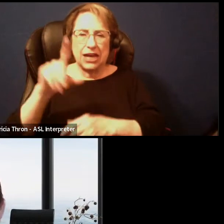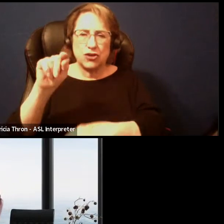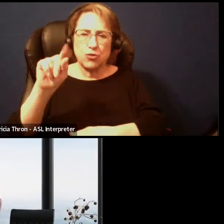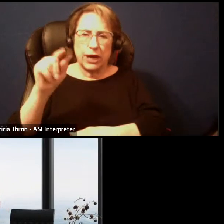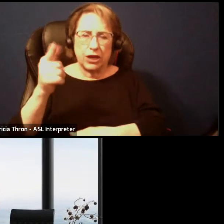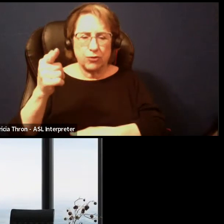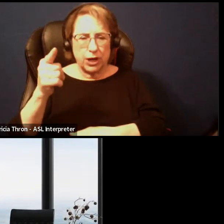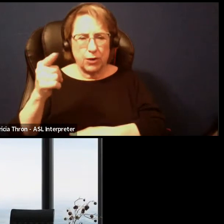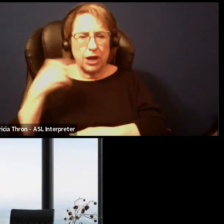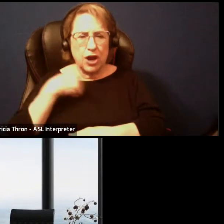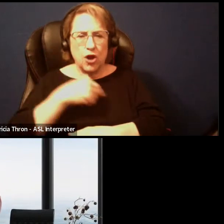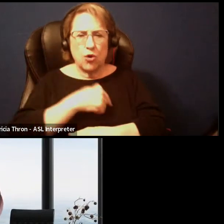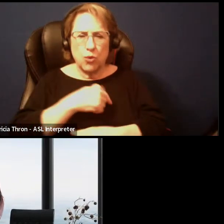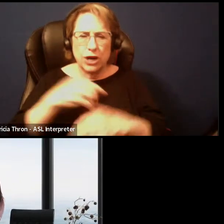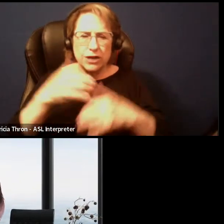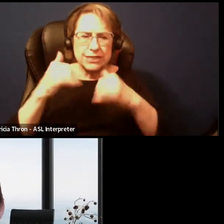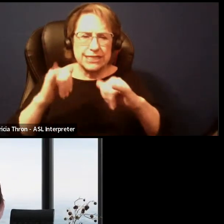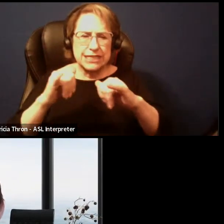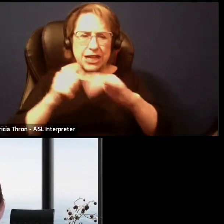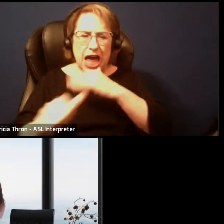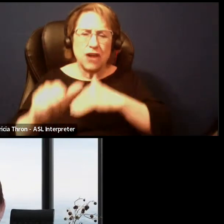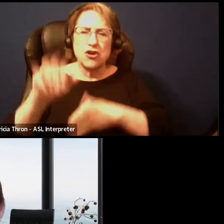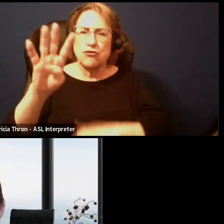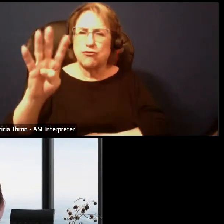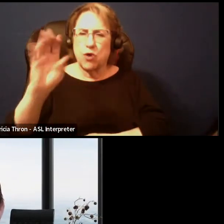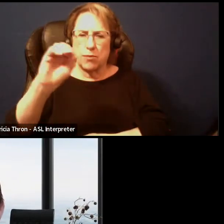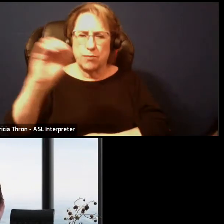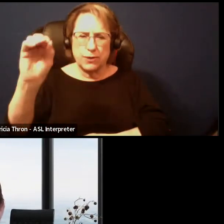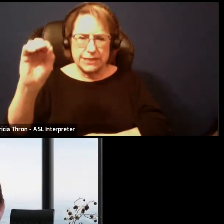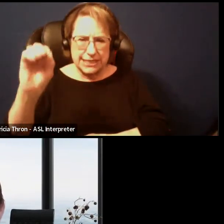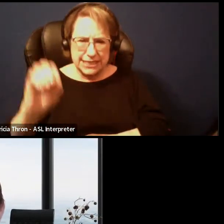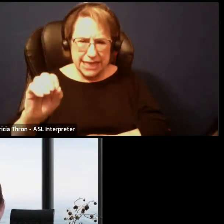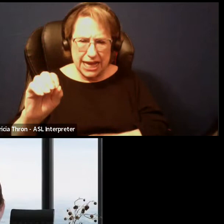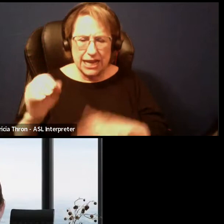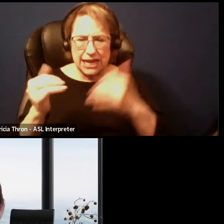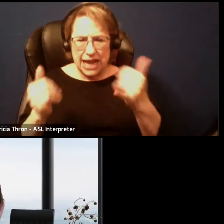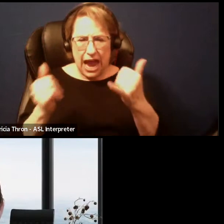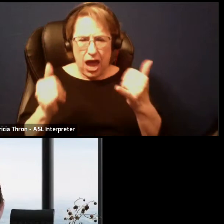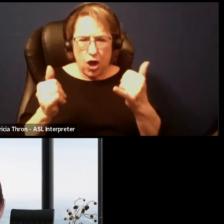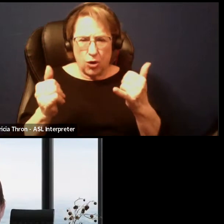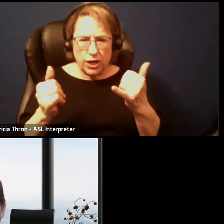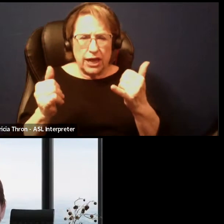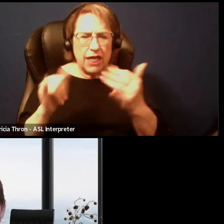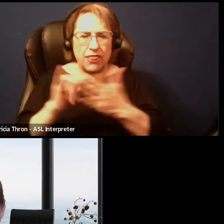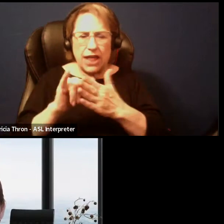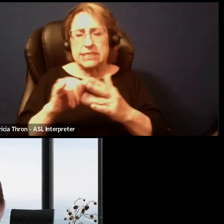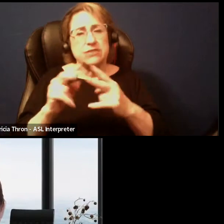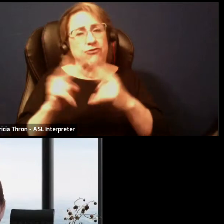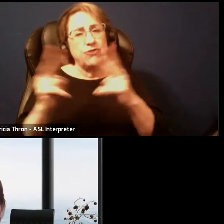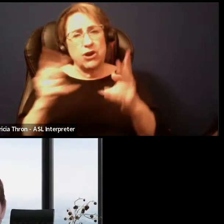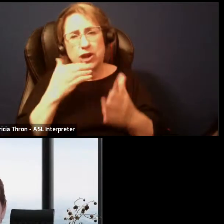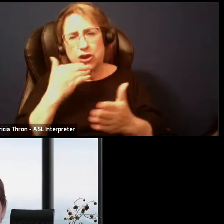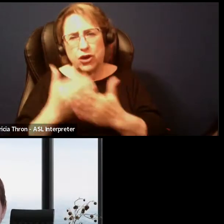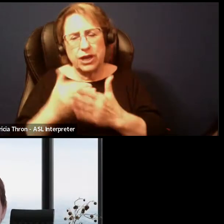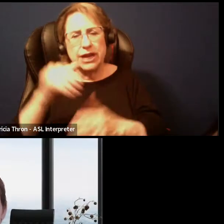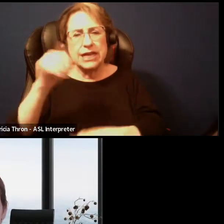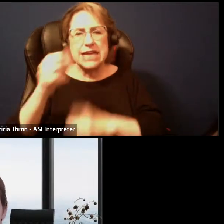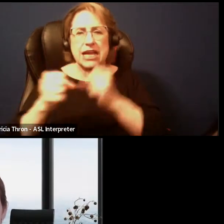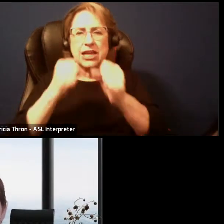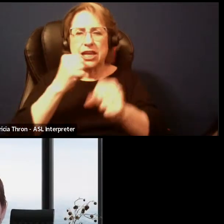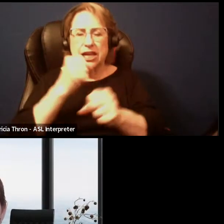which historically is still very good. And the 10-year treasury isn't looking like it's going to really go